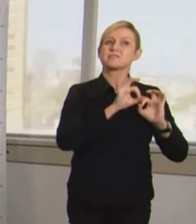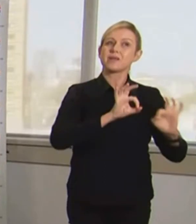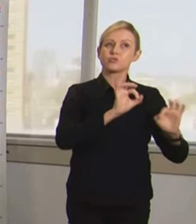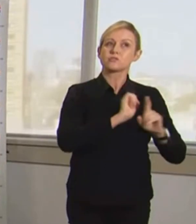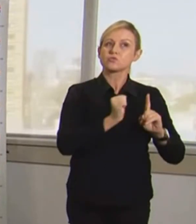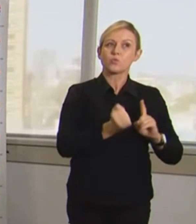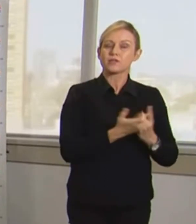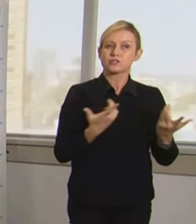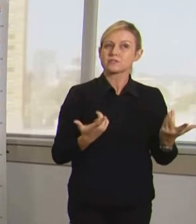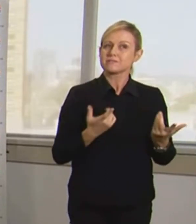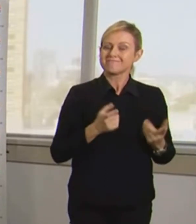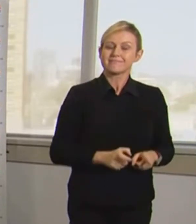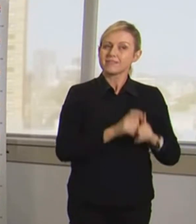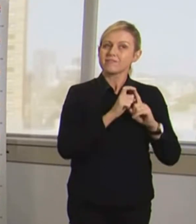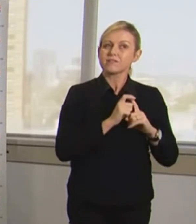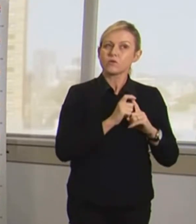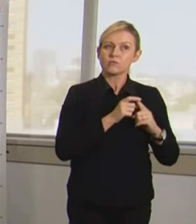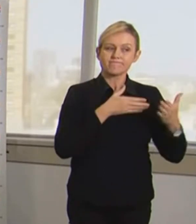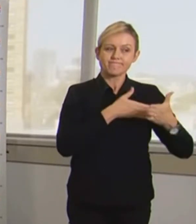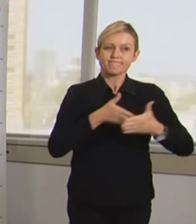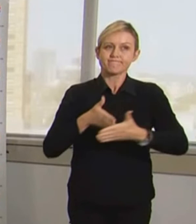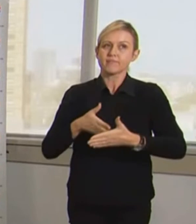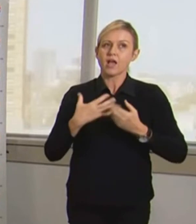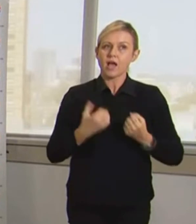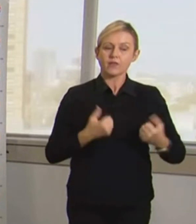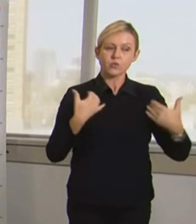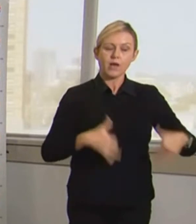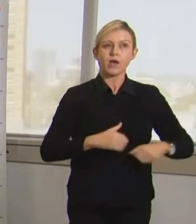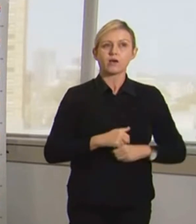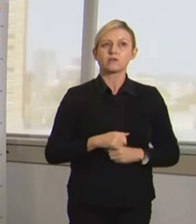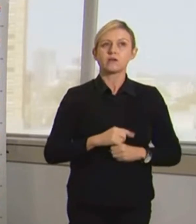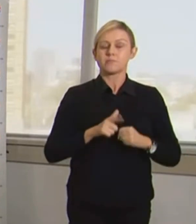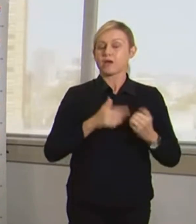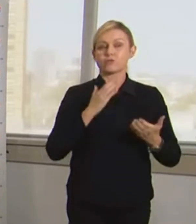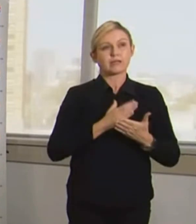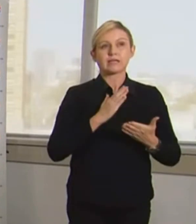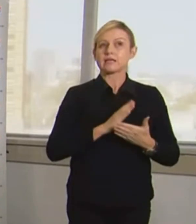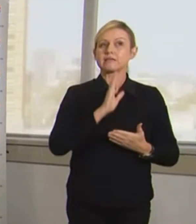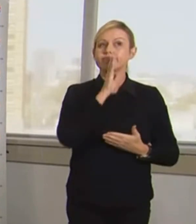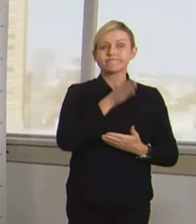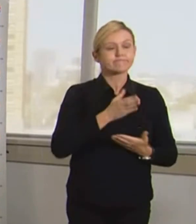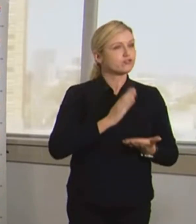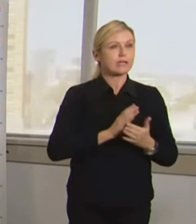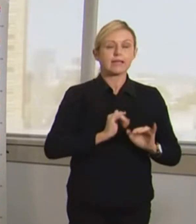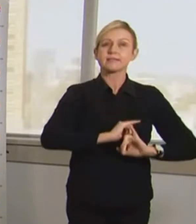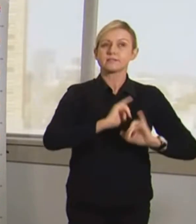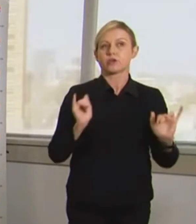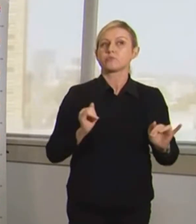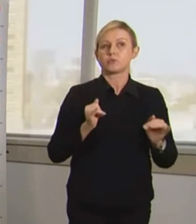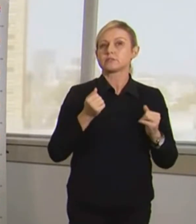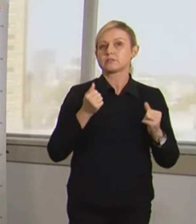quite satisfied that they are doing everything they can. Having said that, it's just terrible because we're still seeing people who